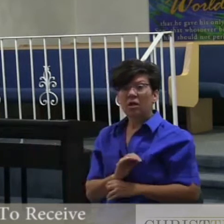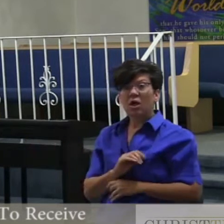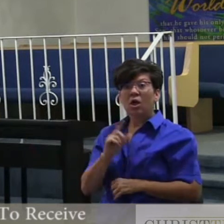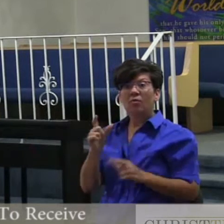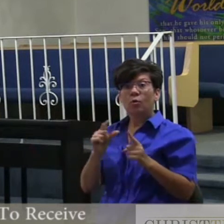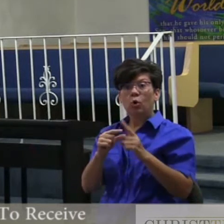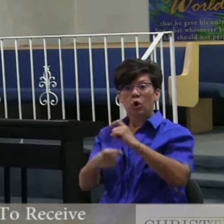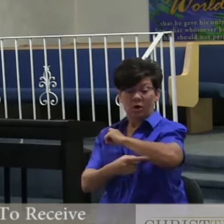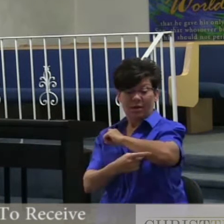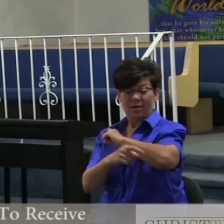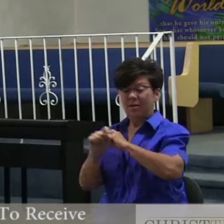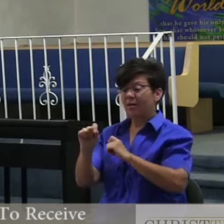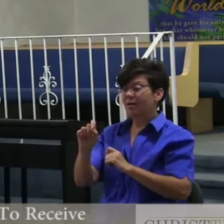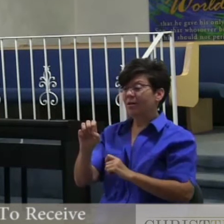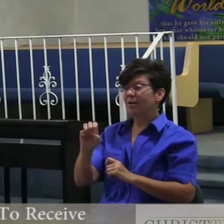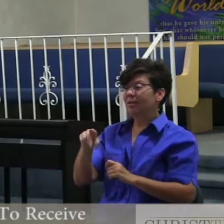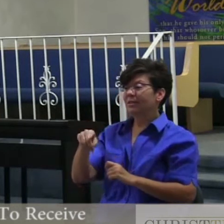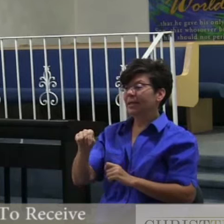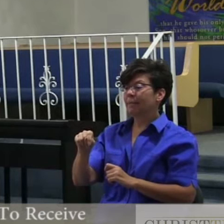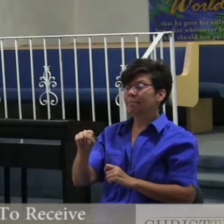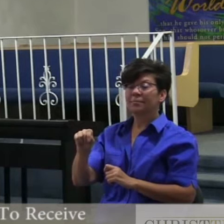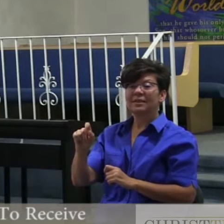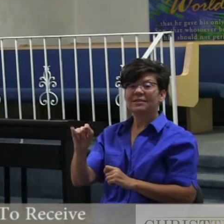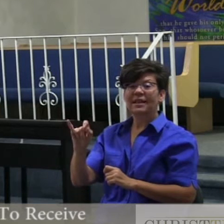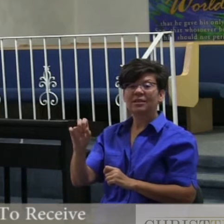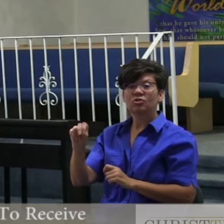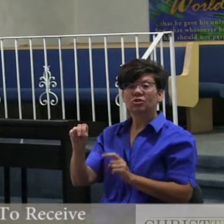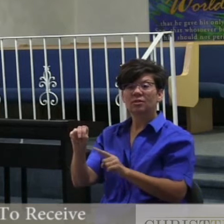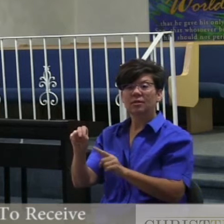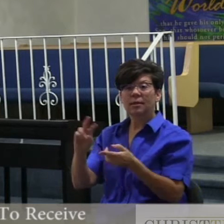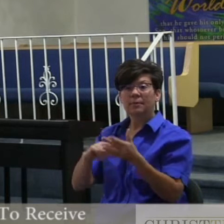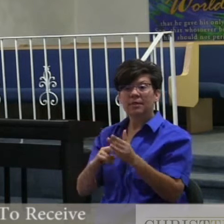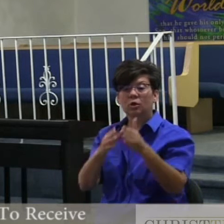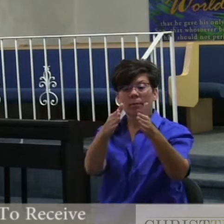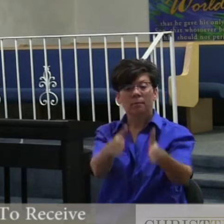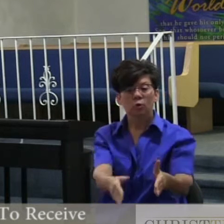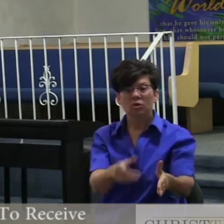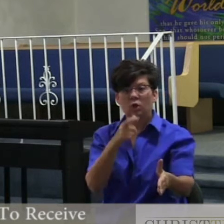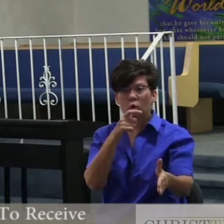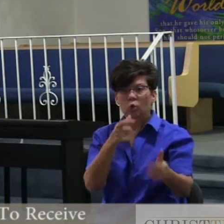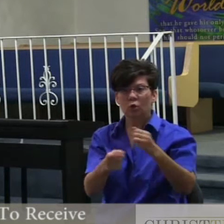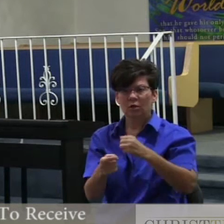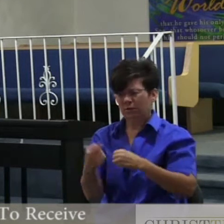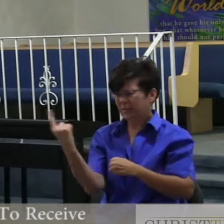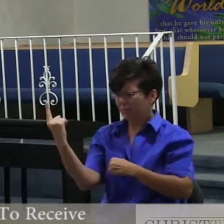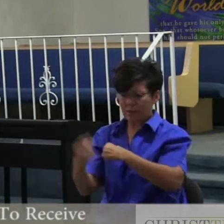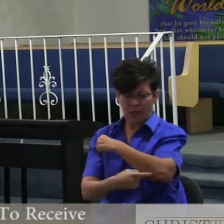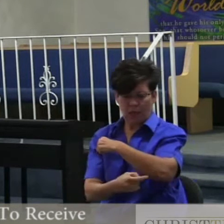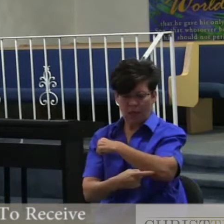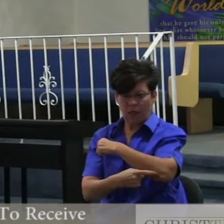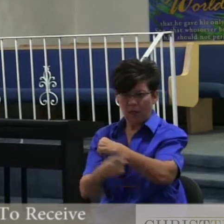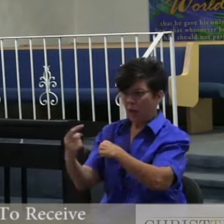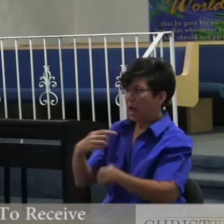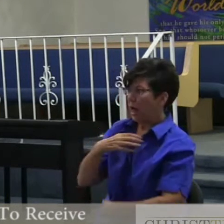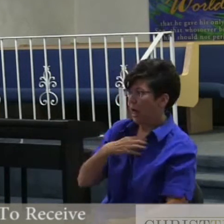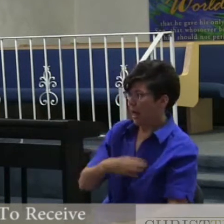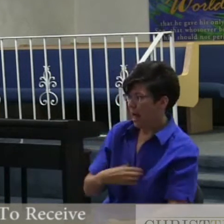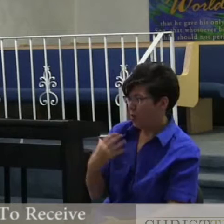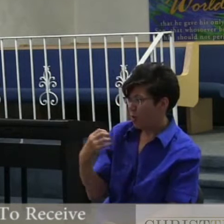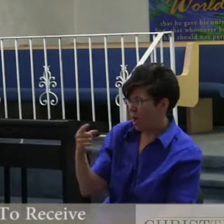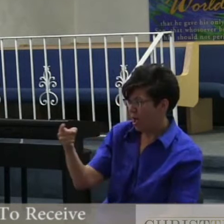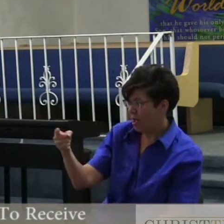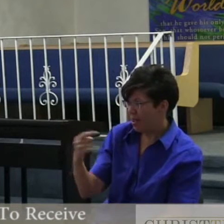temptation means a person or thing that tempts, the desire to have or